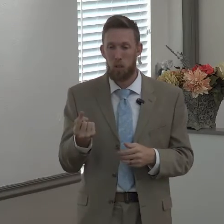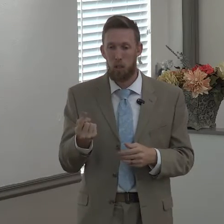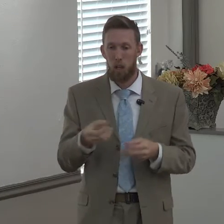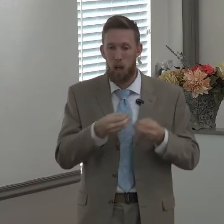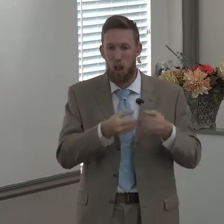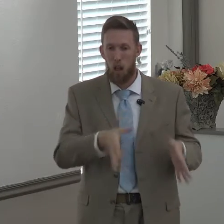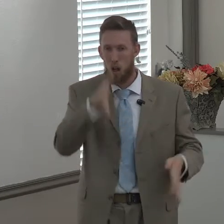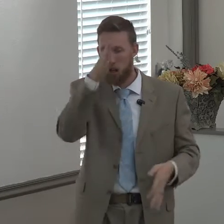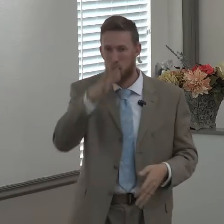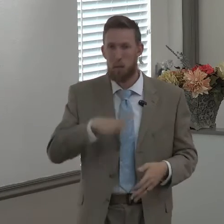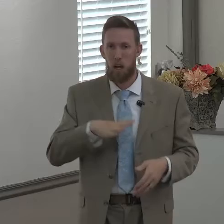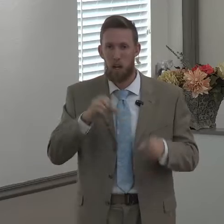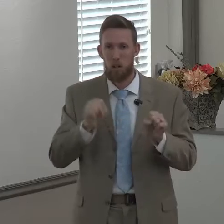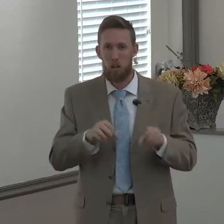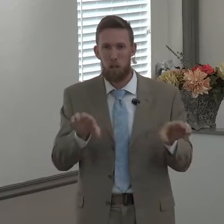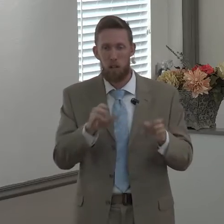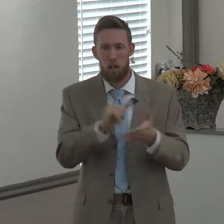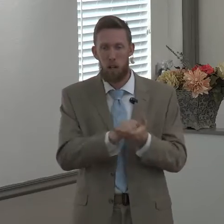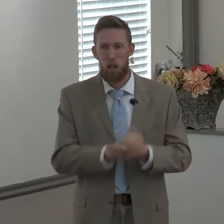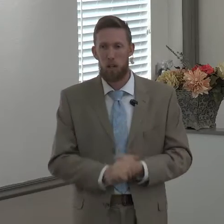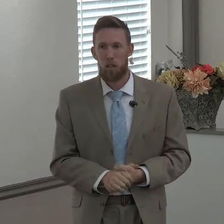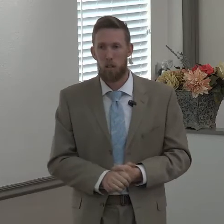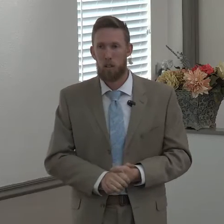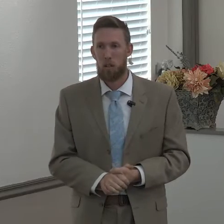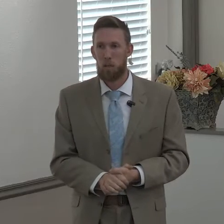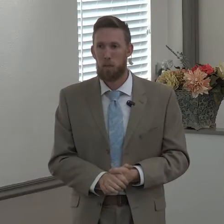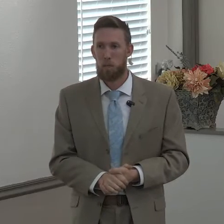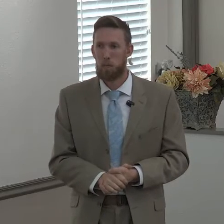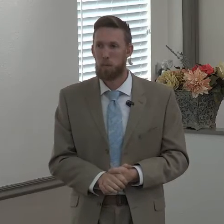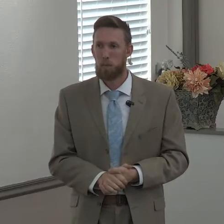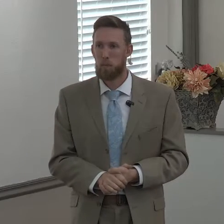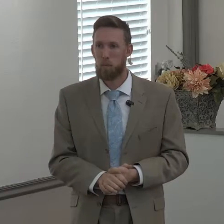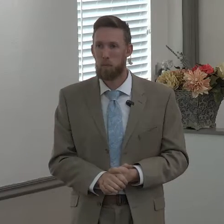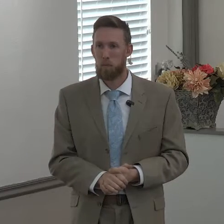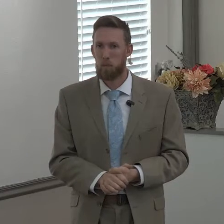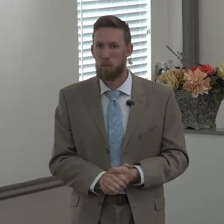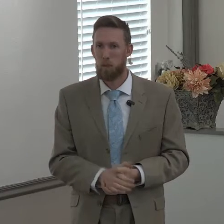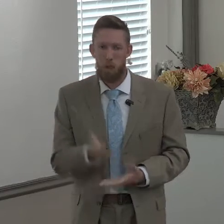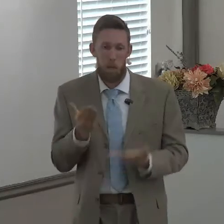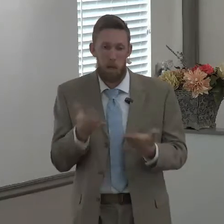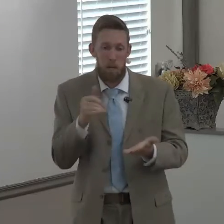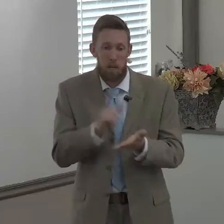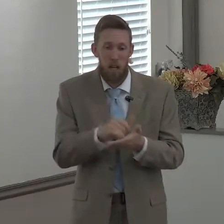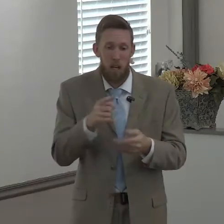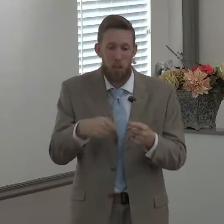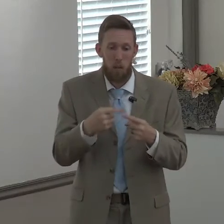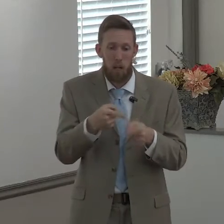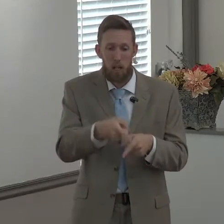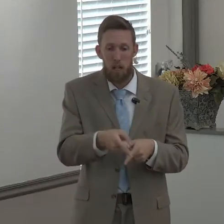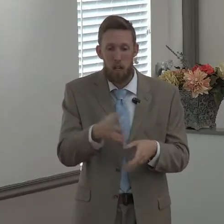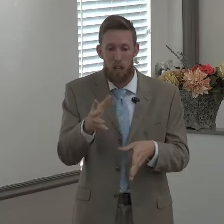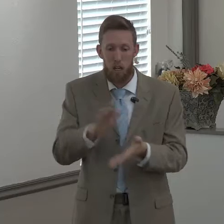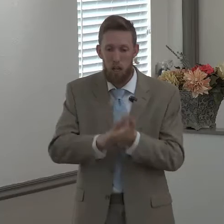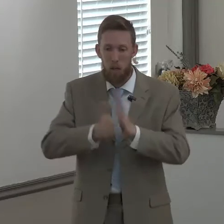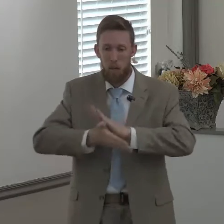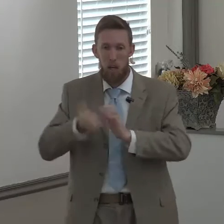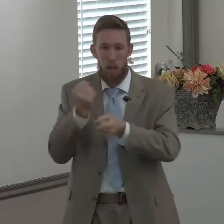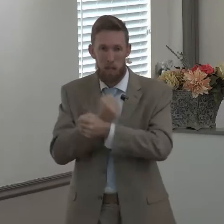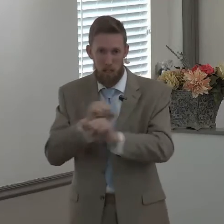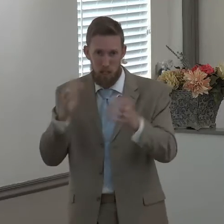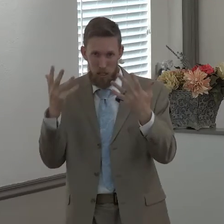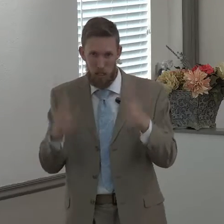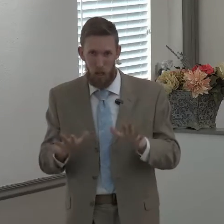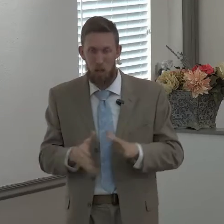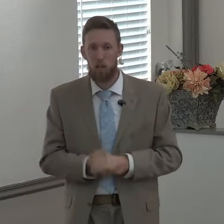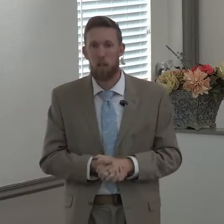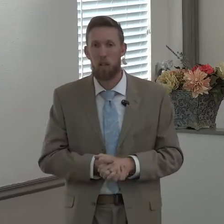that he got right with God right there and realized only a lost man could have done the things